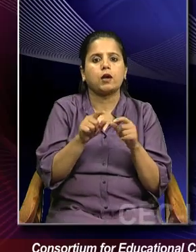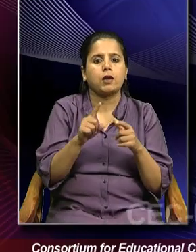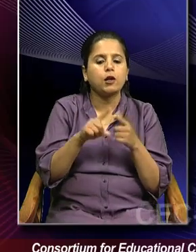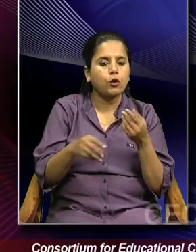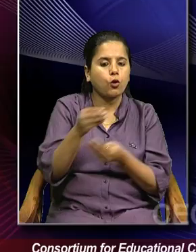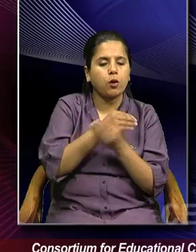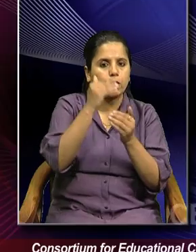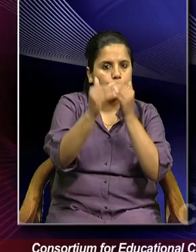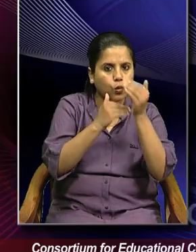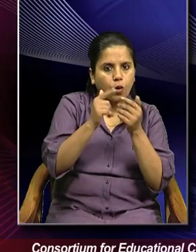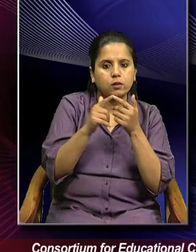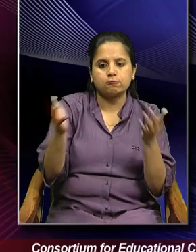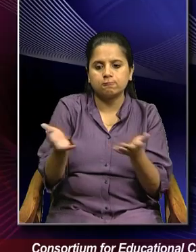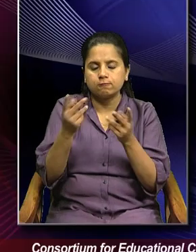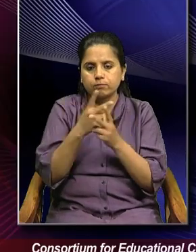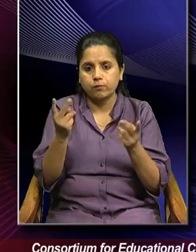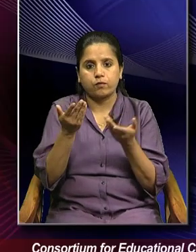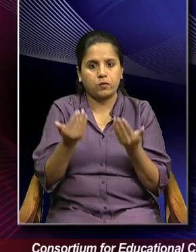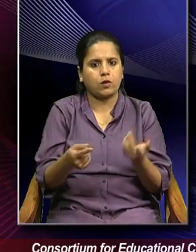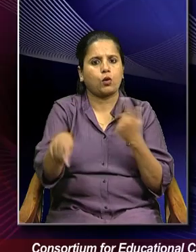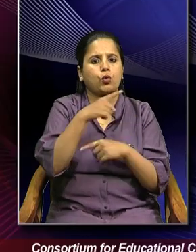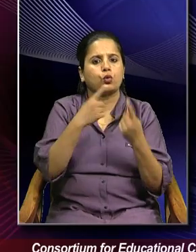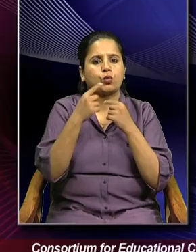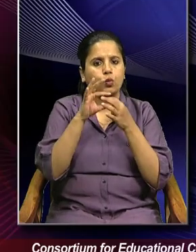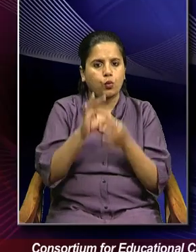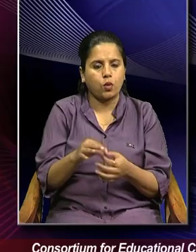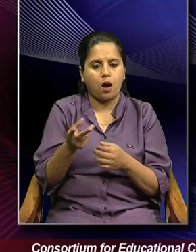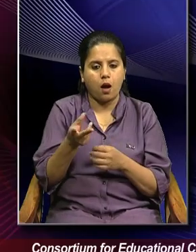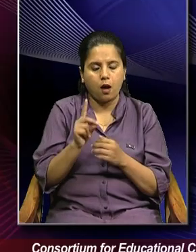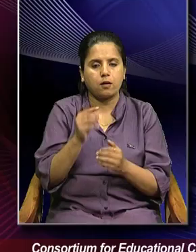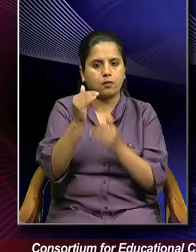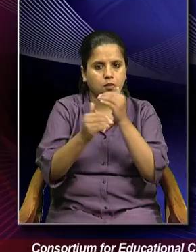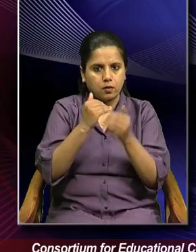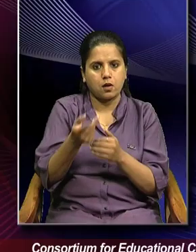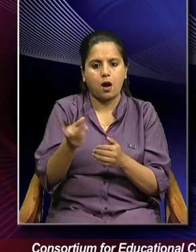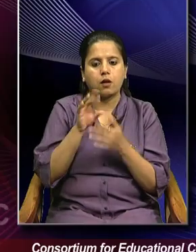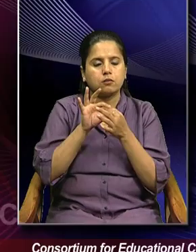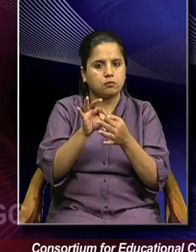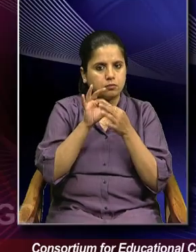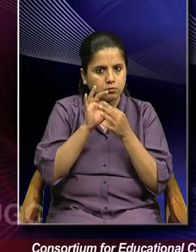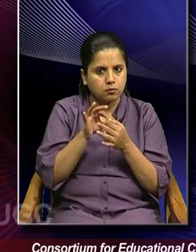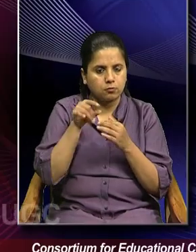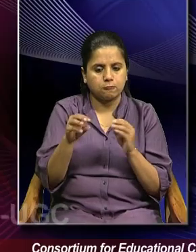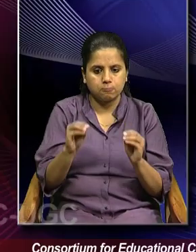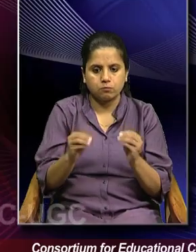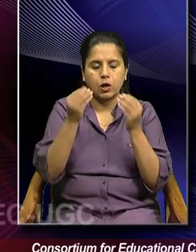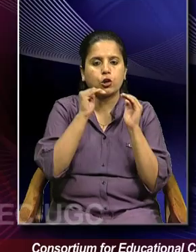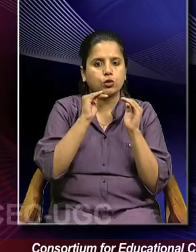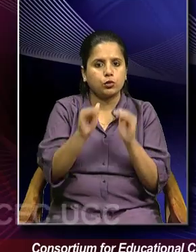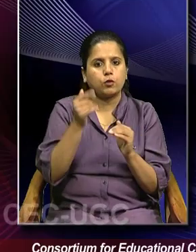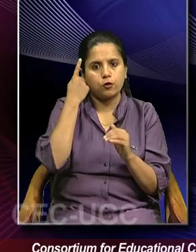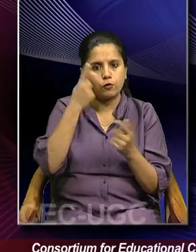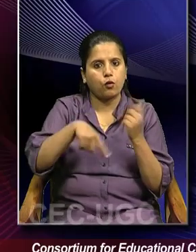and welfare. So, as we talk about regenerating, reconnecting, amplifying support for all